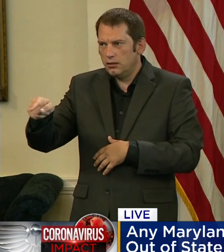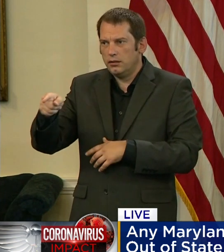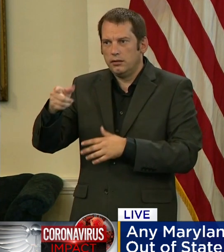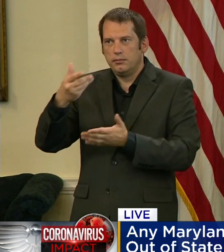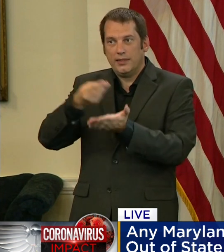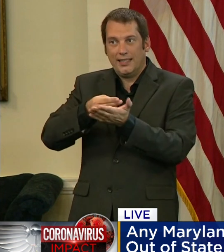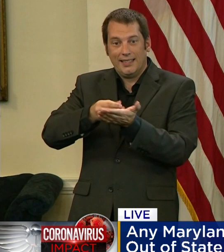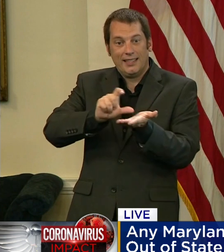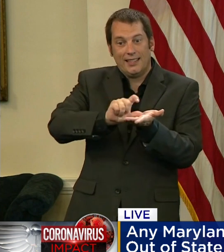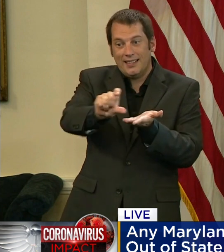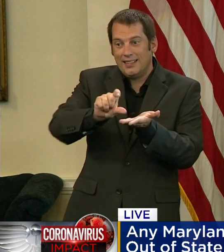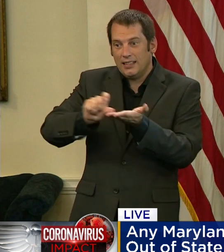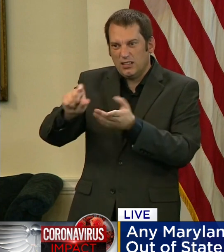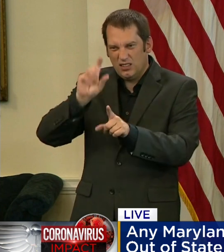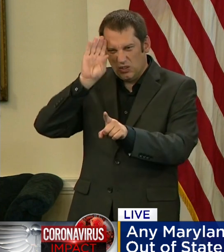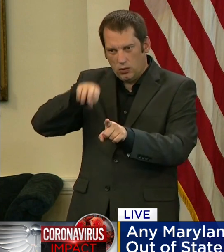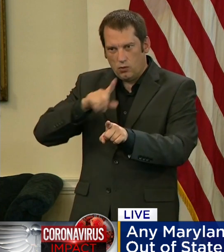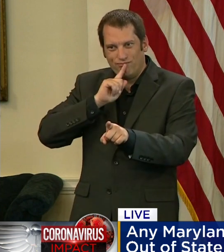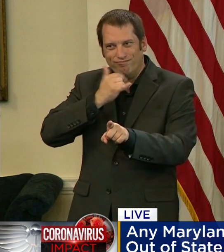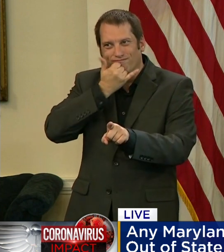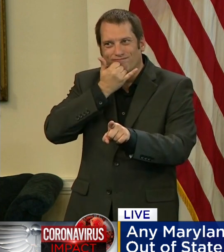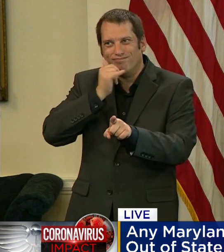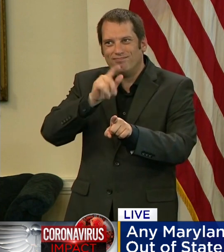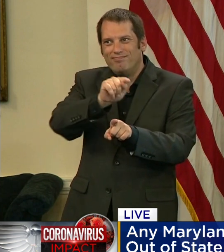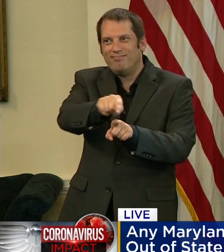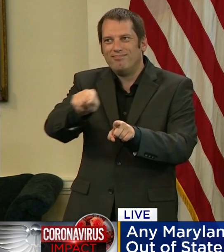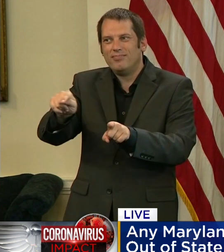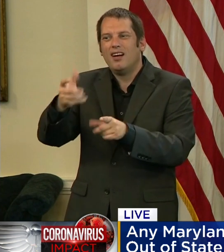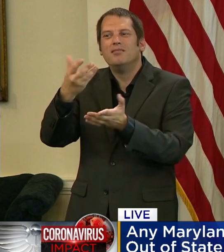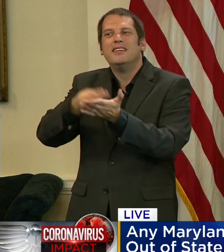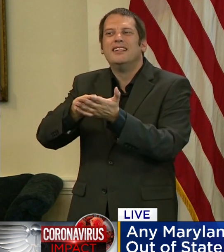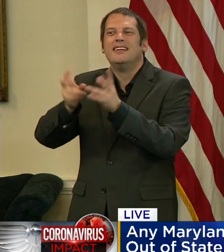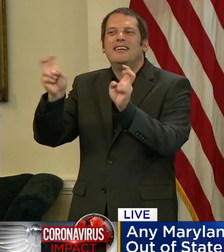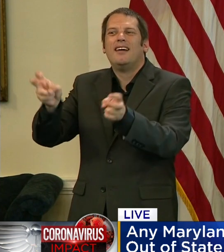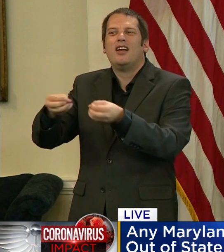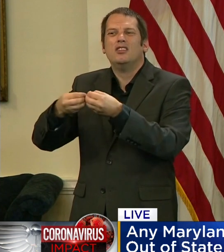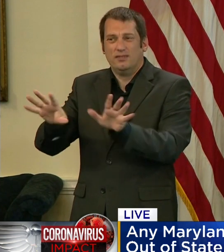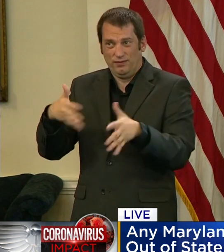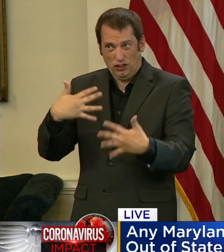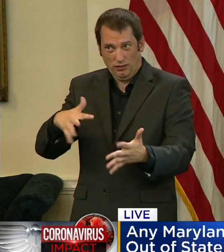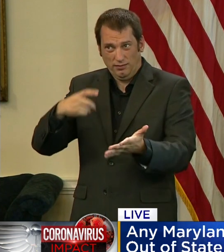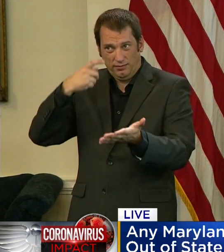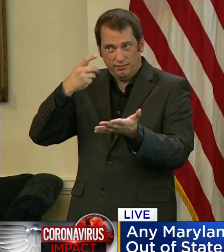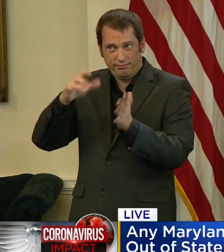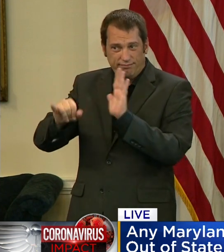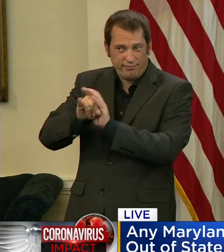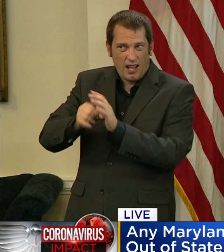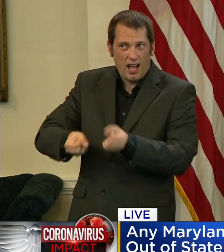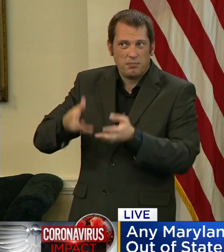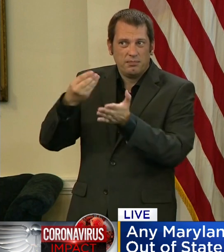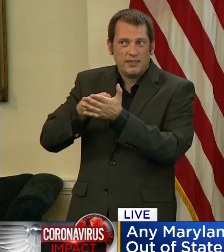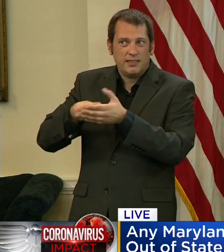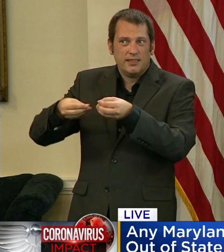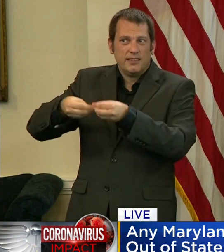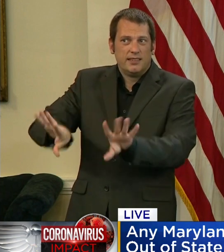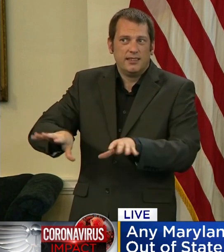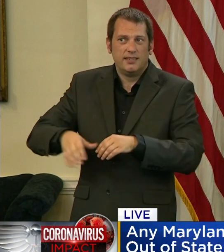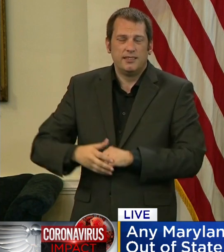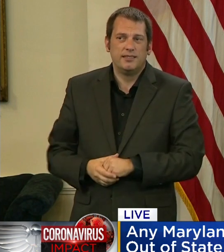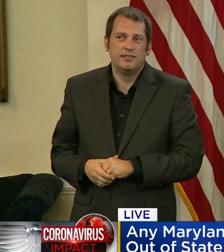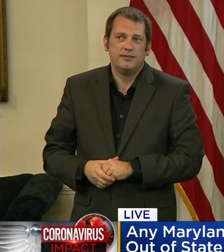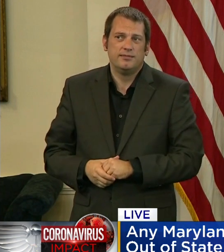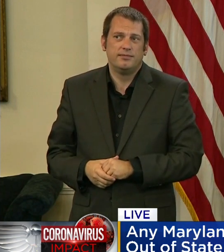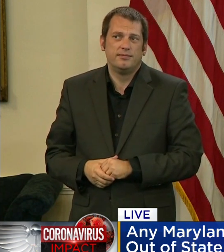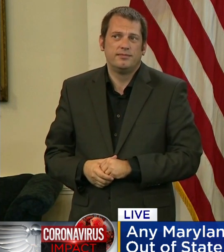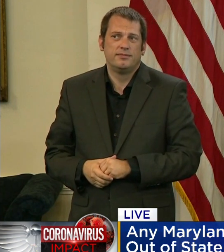the scheme? And do you believe this is one entity, and do you believe it's